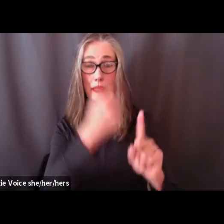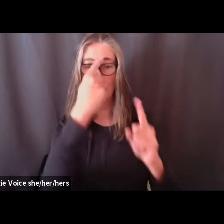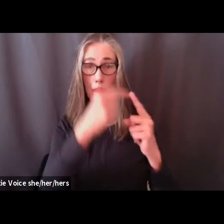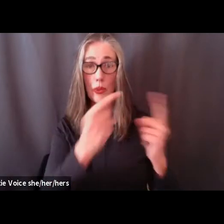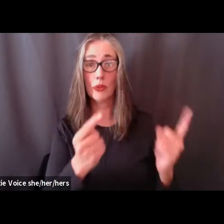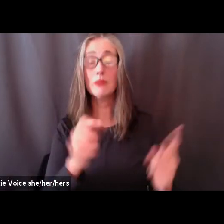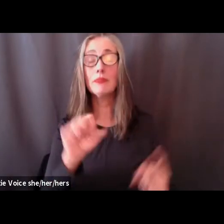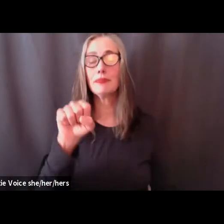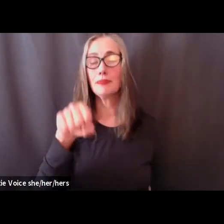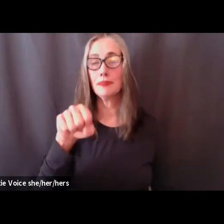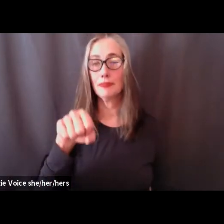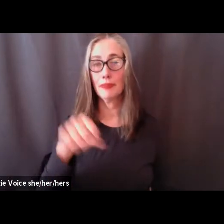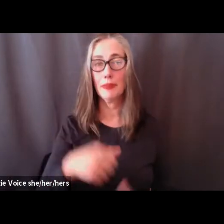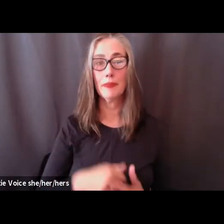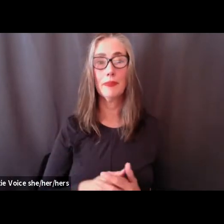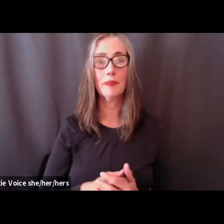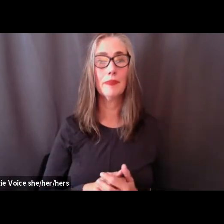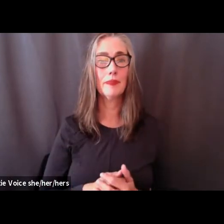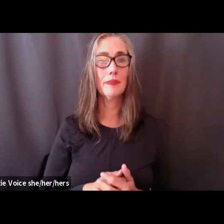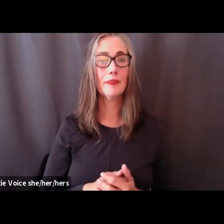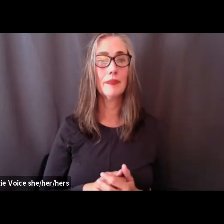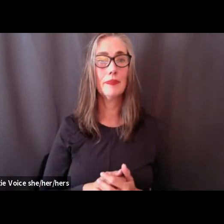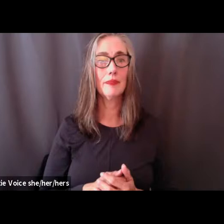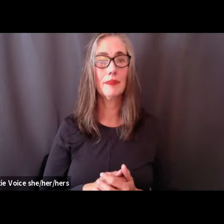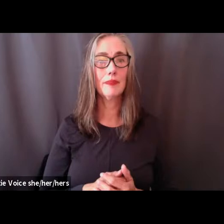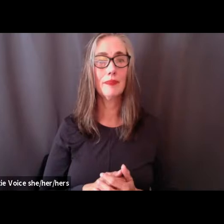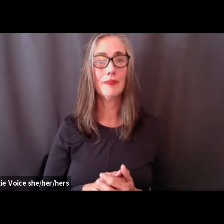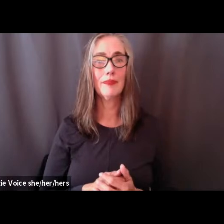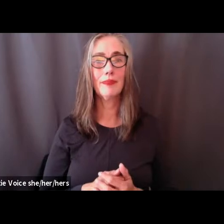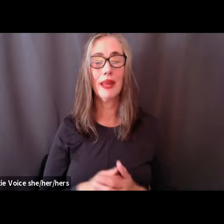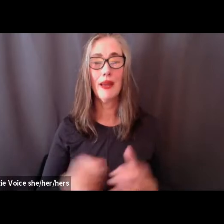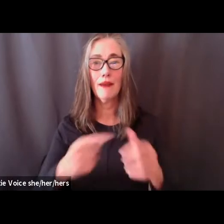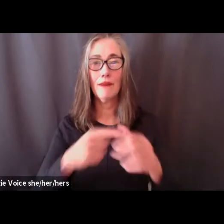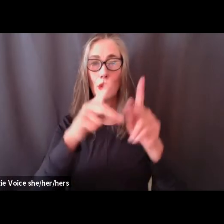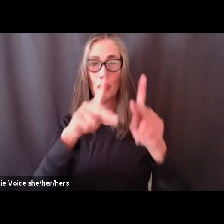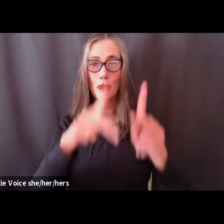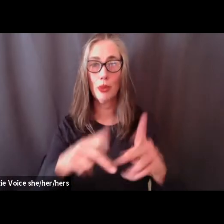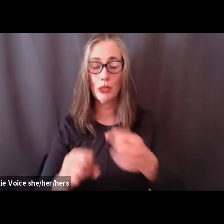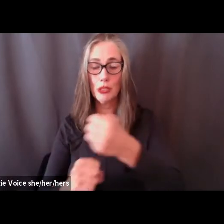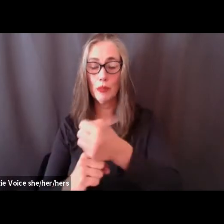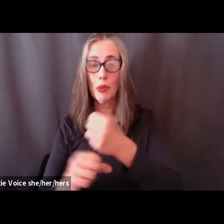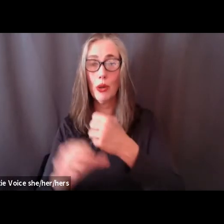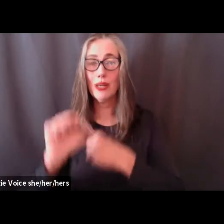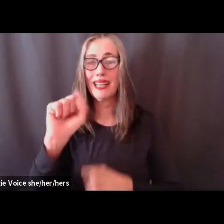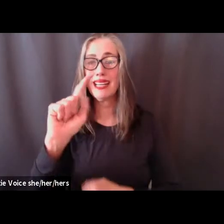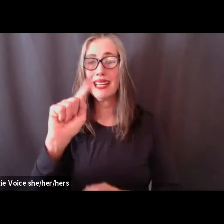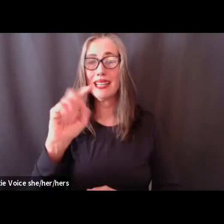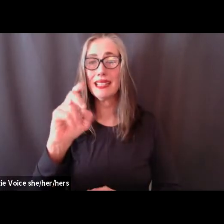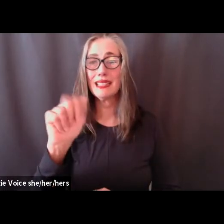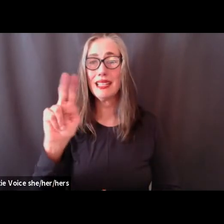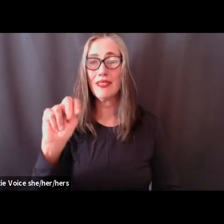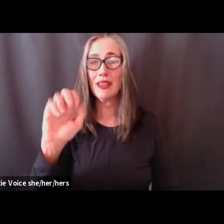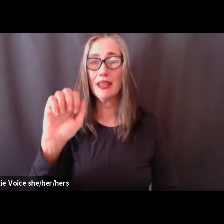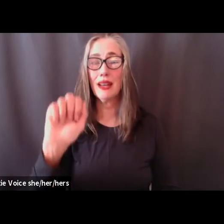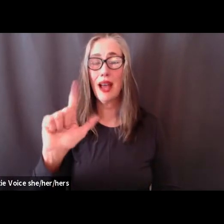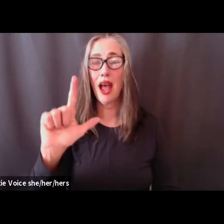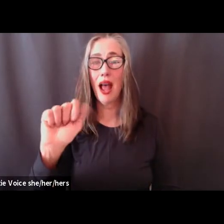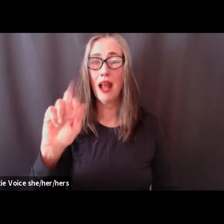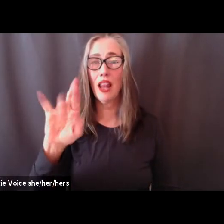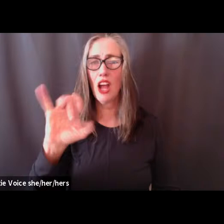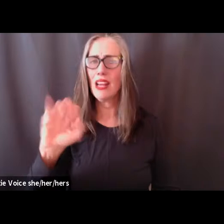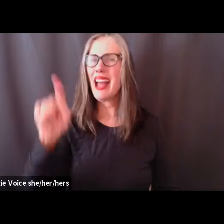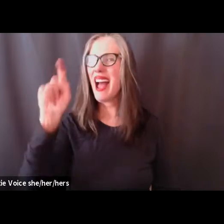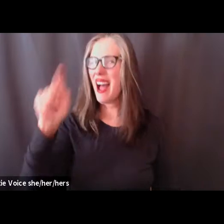Yes. I can call on the name. The first person in support was Stephen O'Larry. But I have to take the speakers